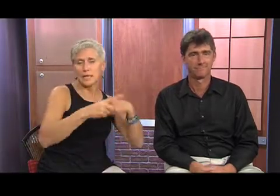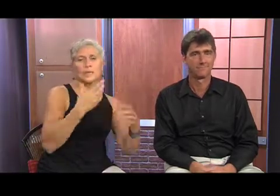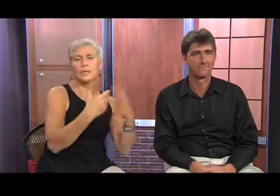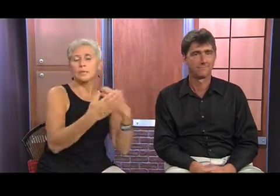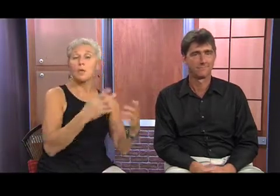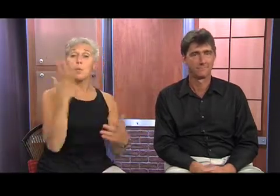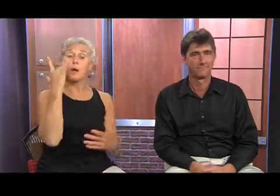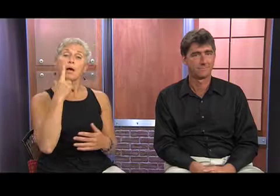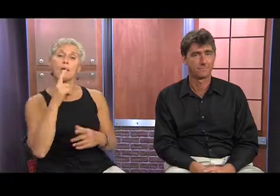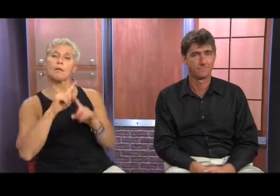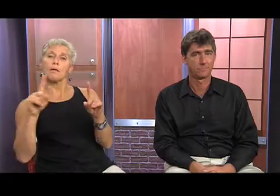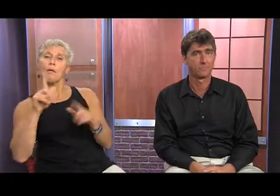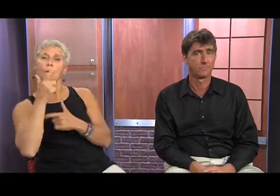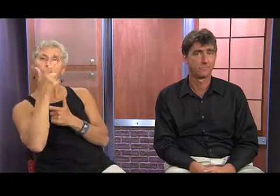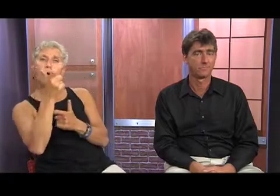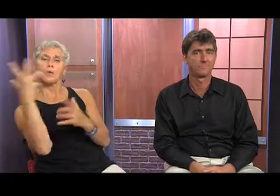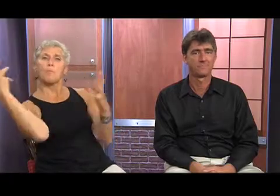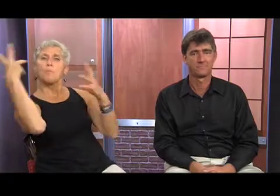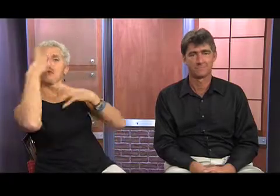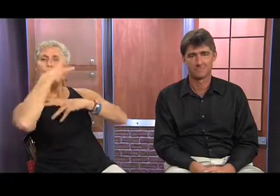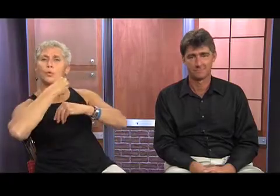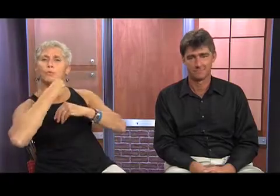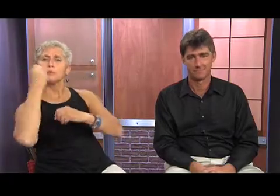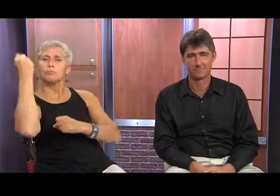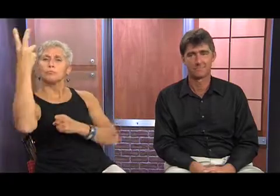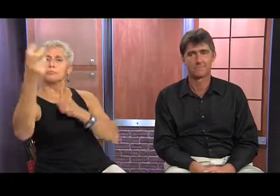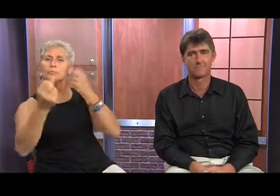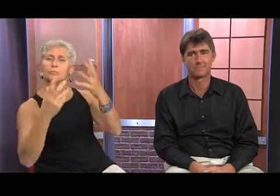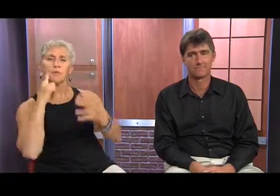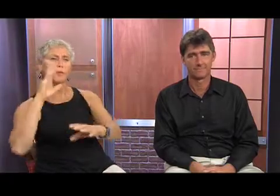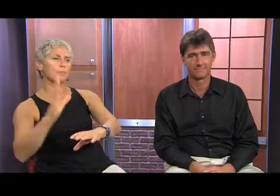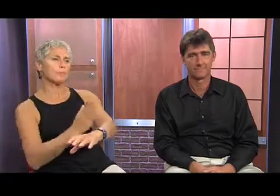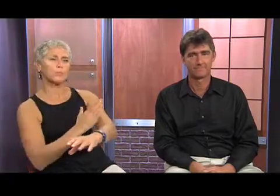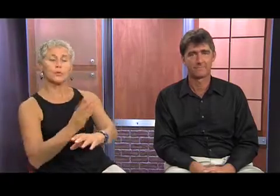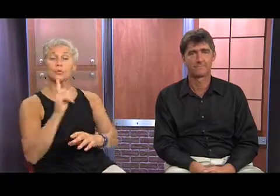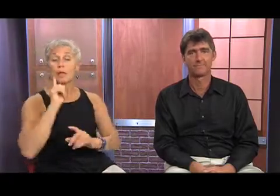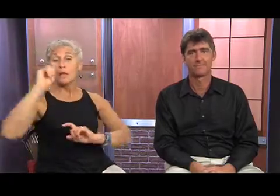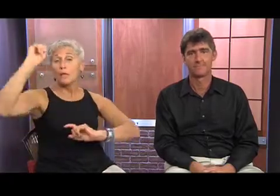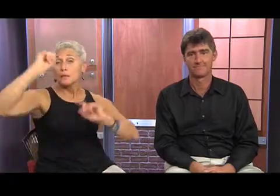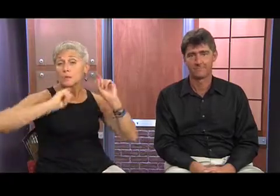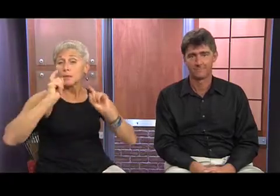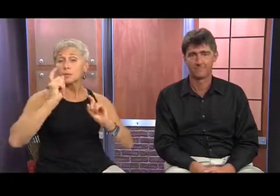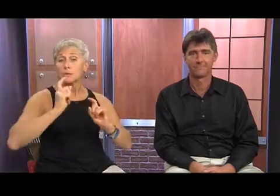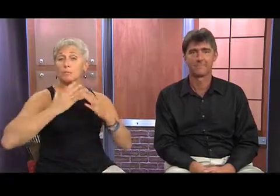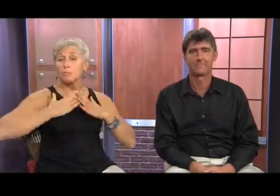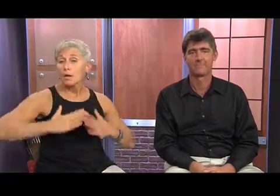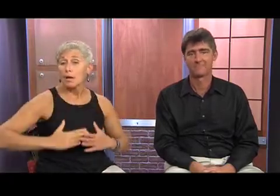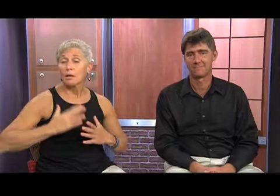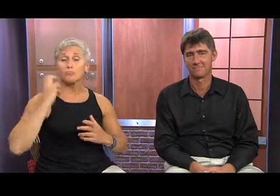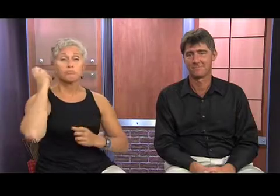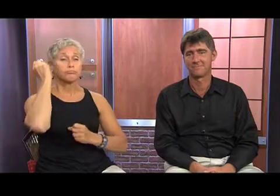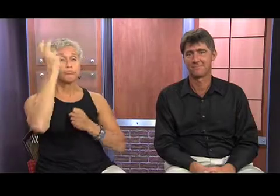When people are signing to songs, there's a lot of expression that goes into that. Do you want to comment on that at